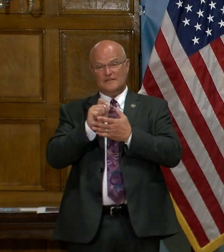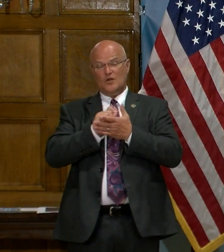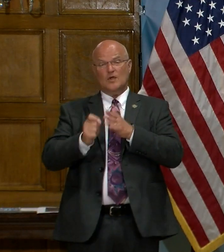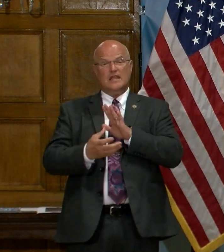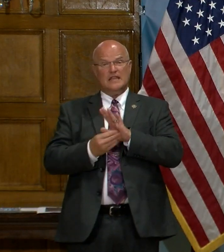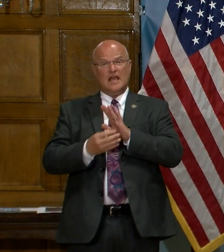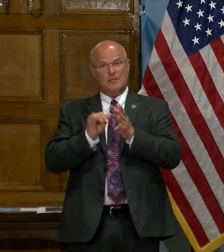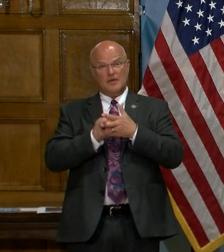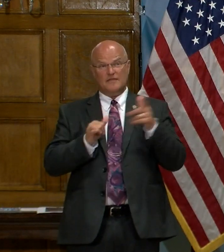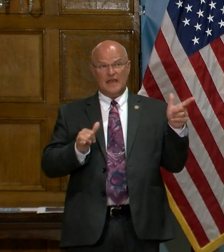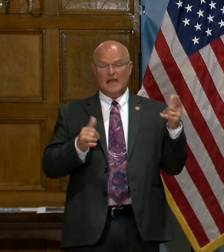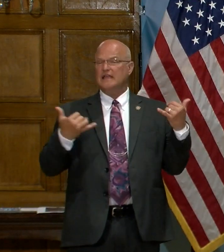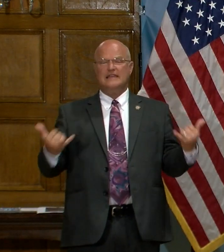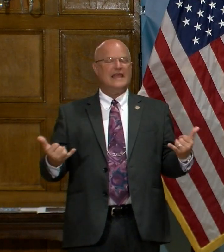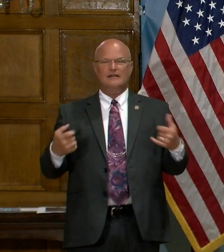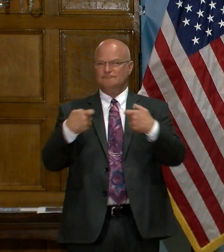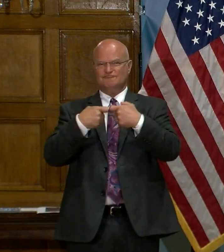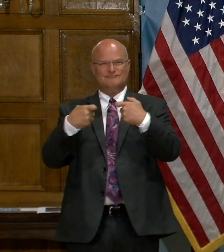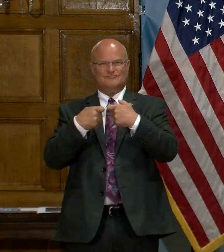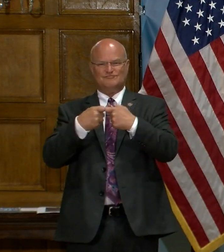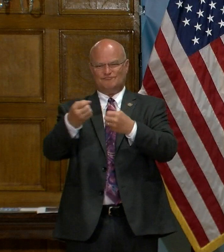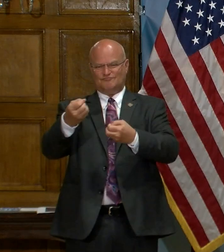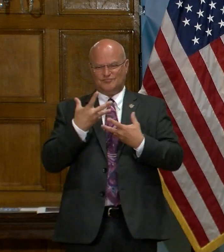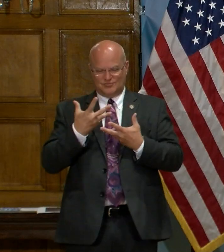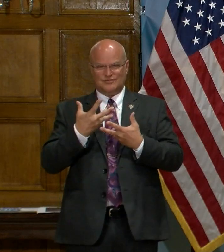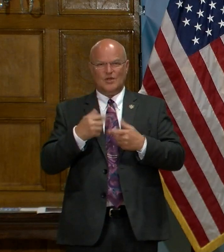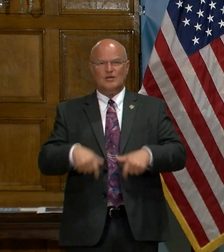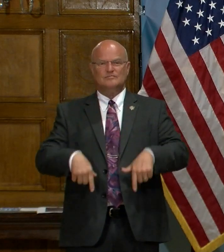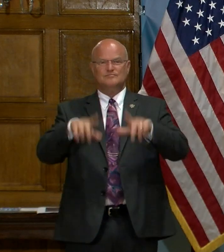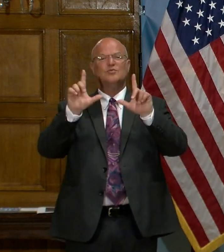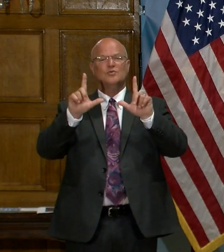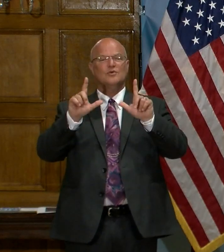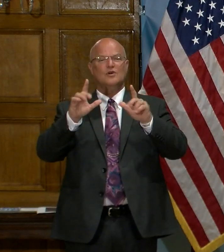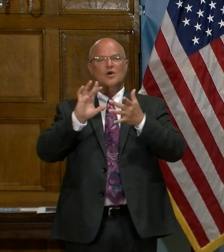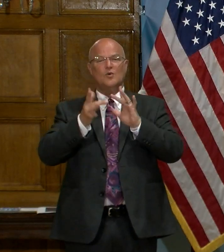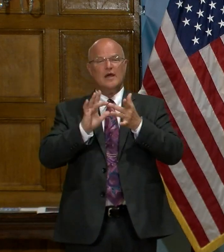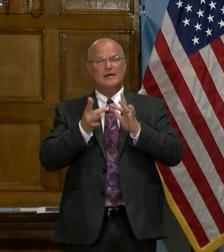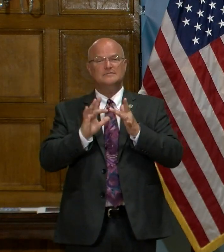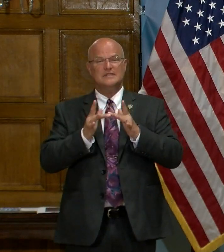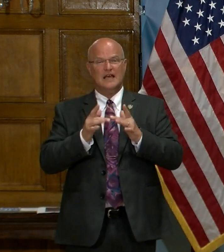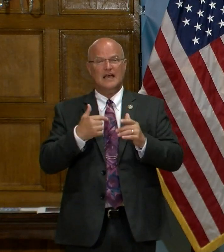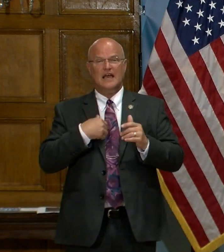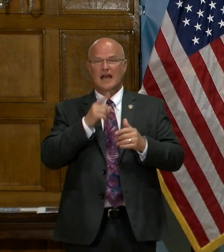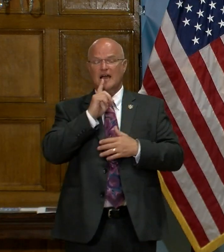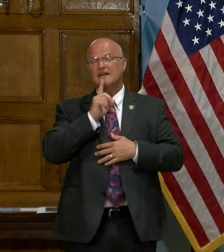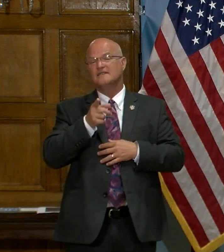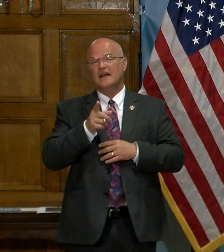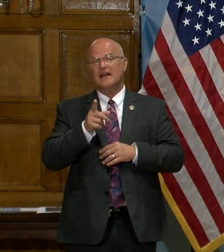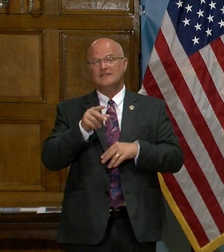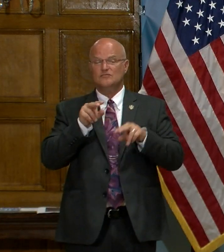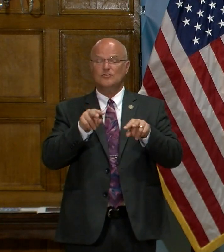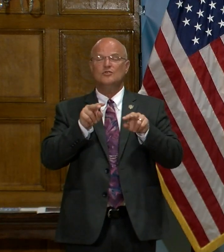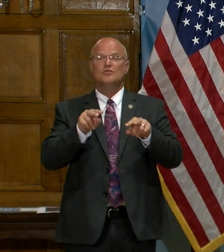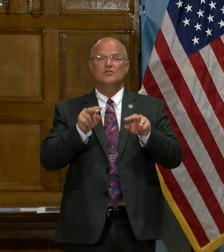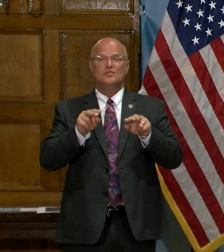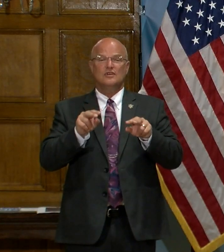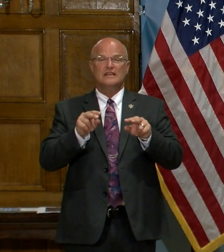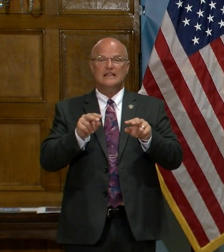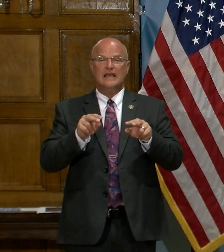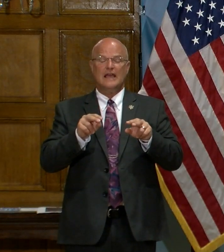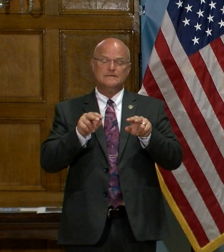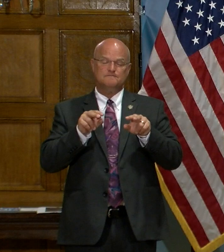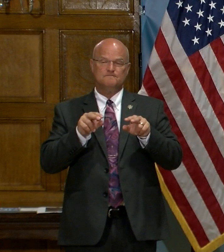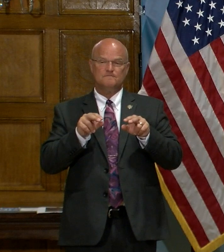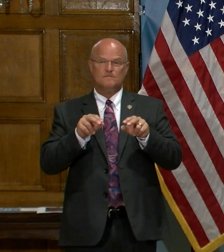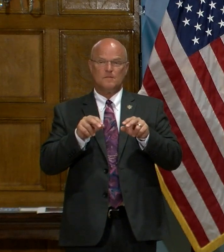written copy of that, but everything now is electronic, so it will be up on the website. And I've actually have taken